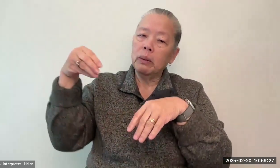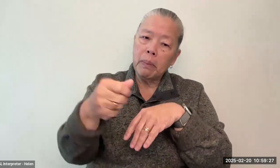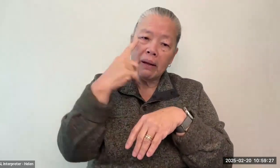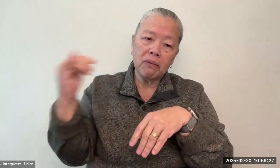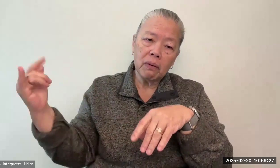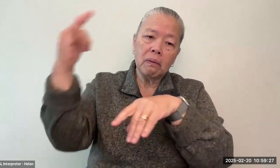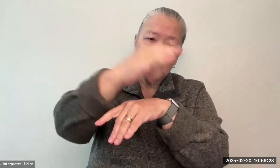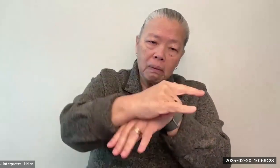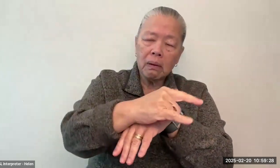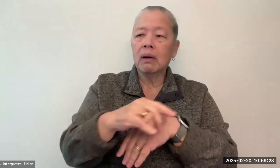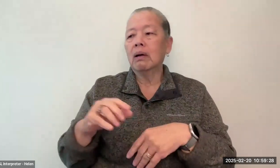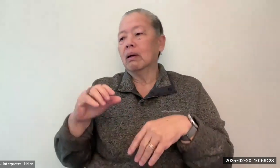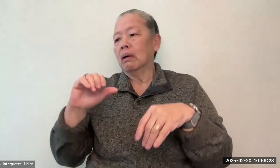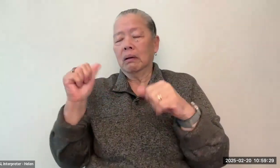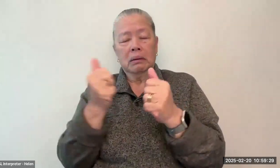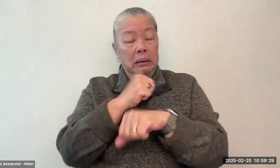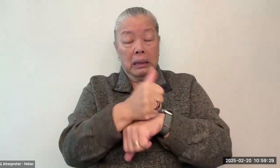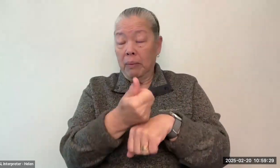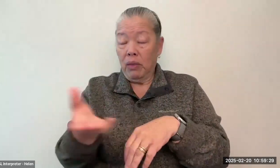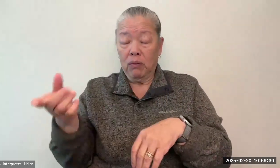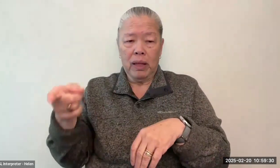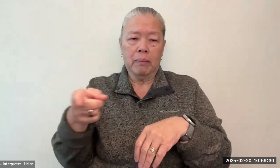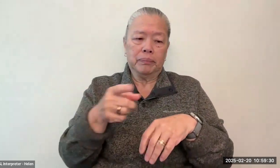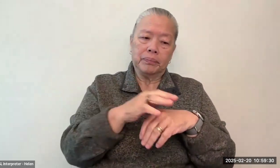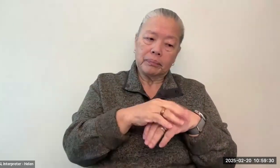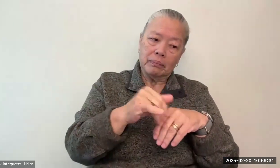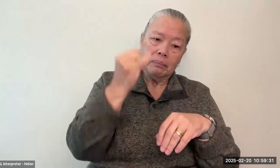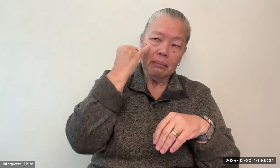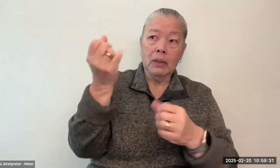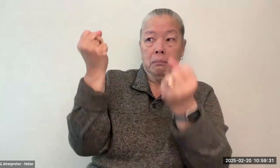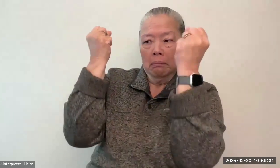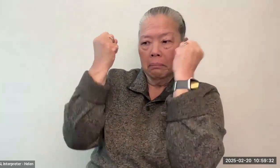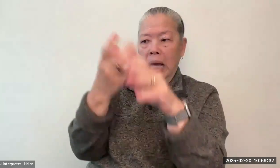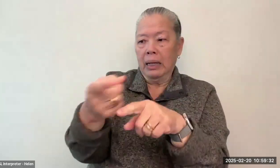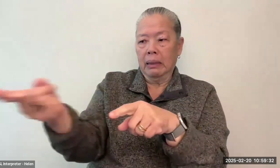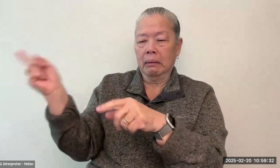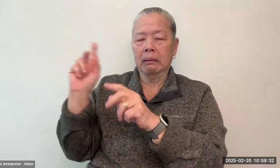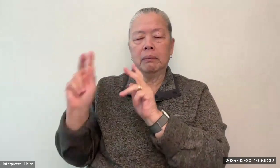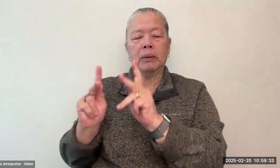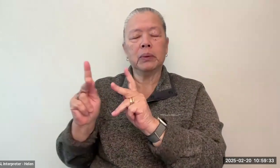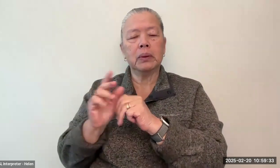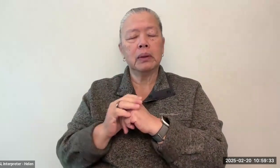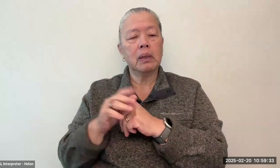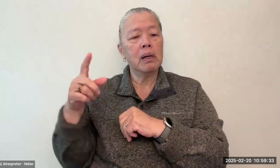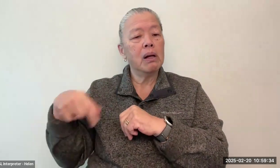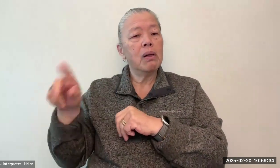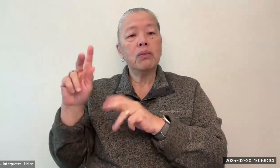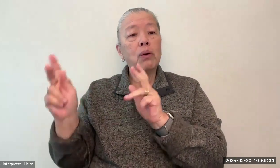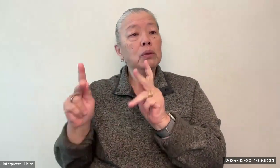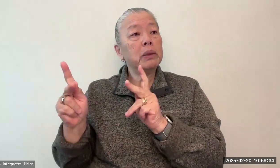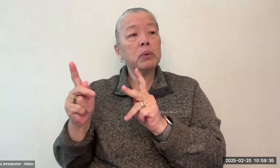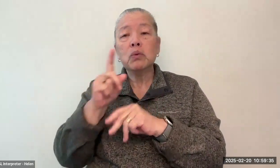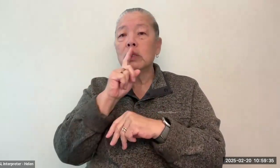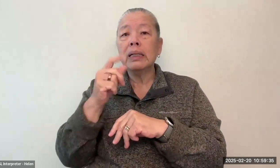are more of them than you can imagine if you've not been to a General Conference, they have nothing that they can really